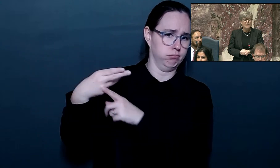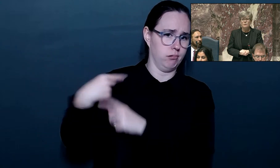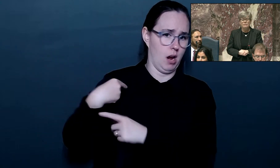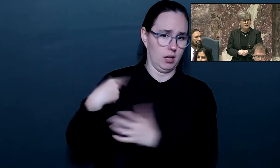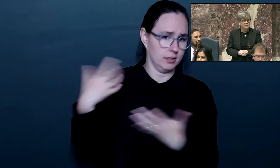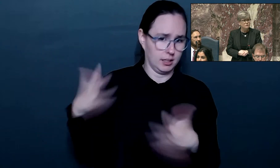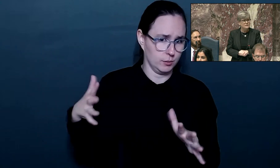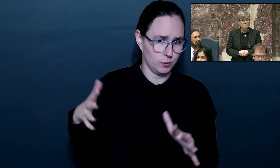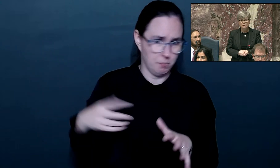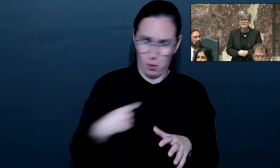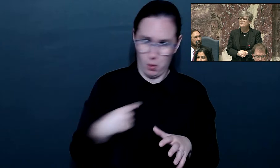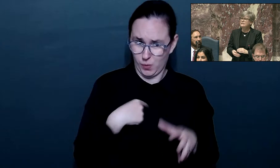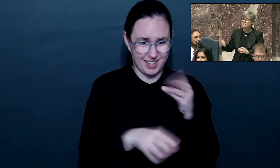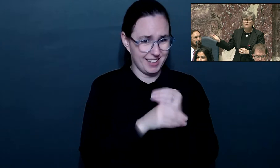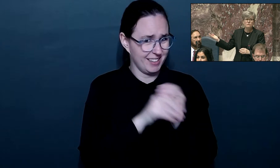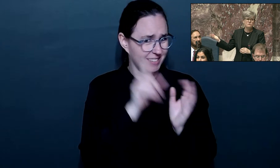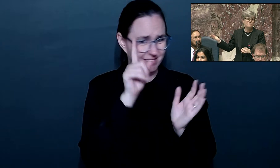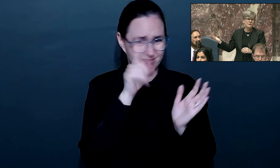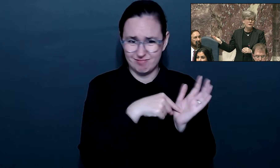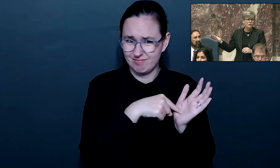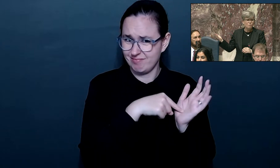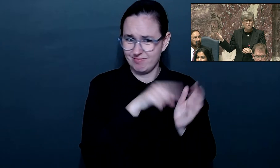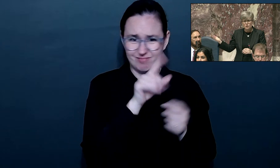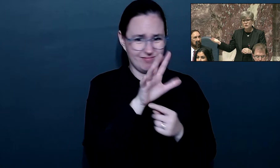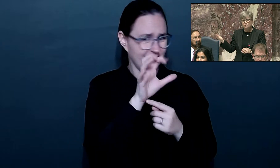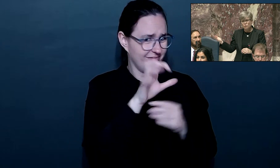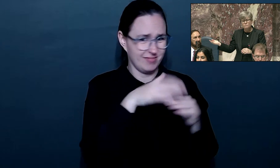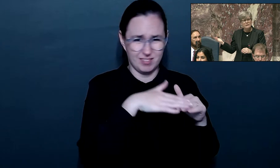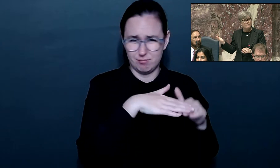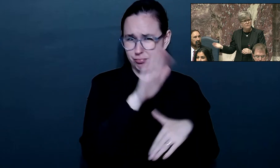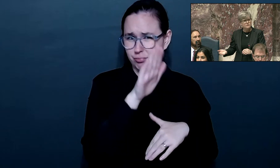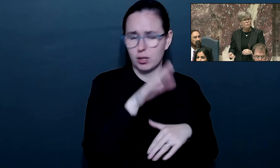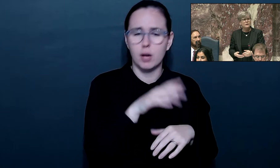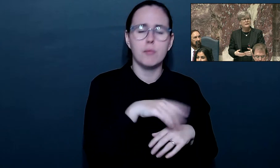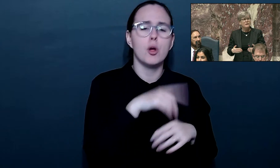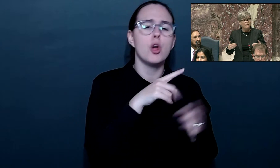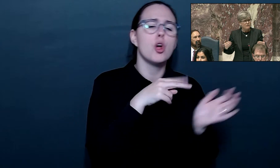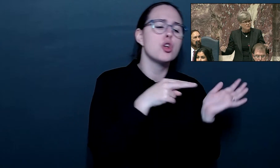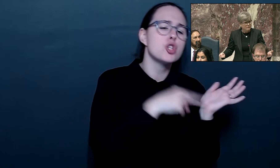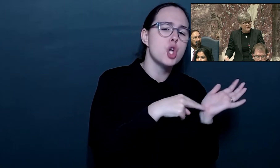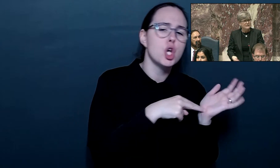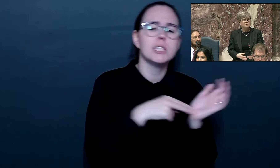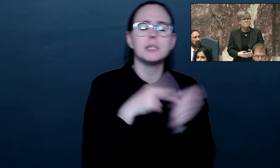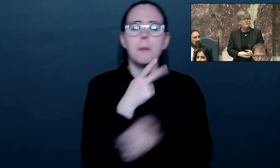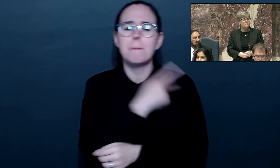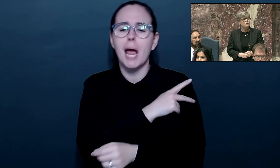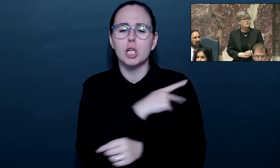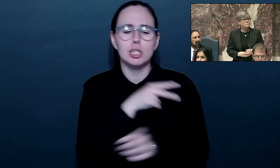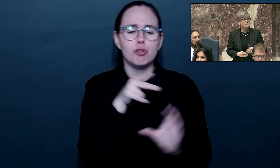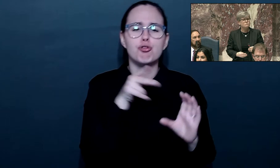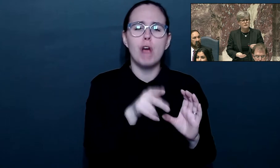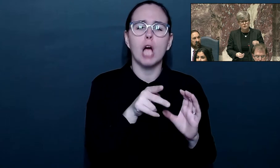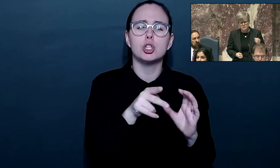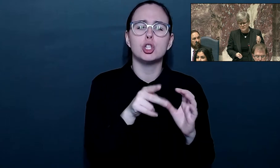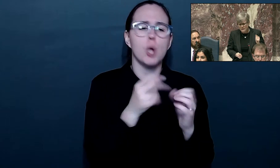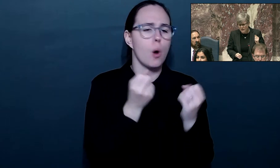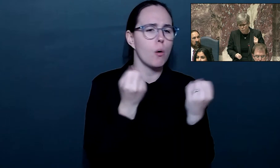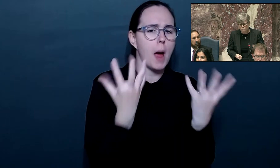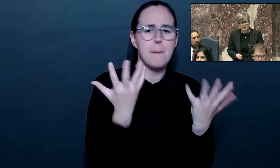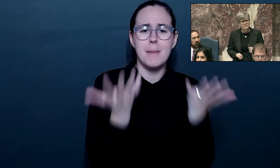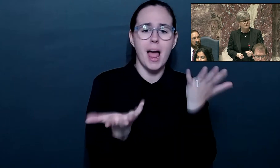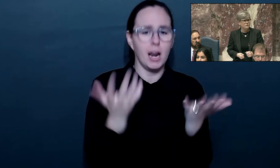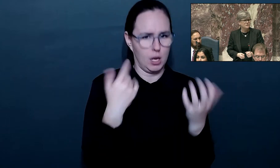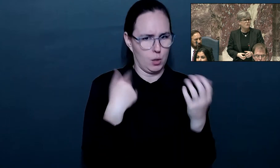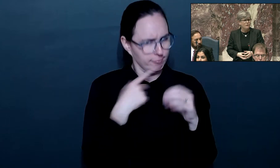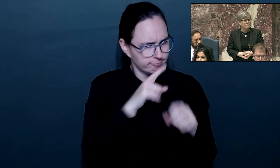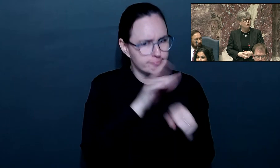is making a big difference in places like Smithers, where nurses told me about this morning they're beginning to meet those nurse-patient ratios. That's making a